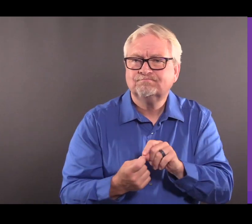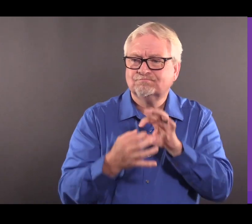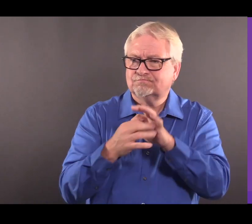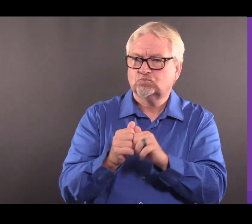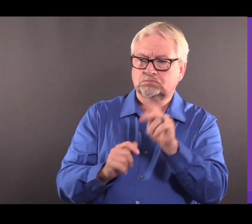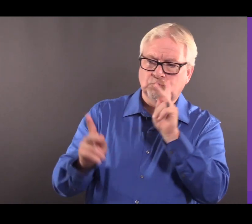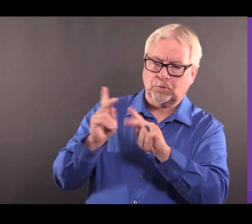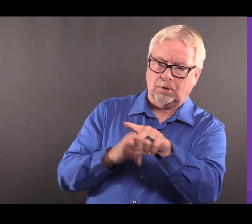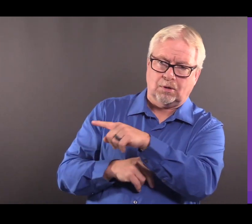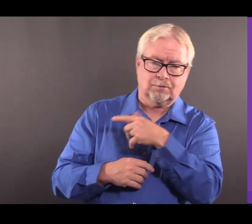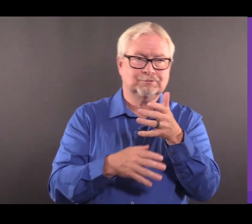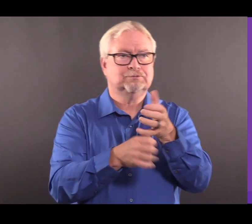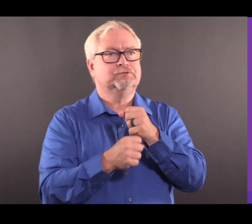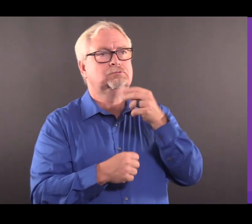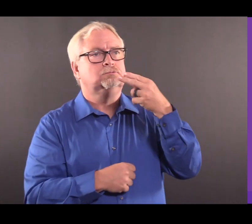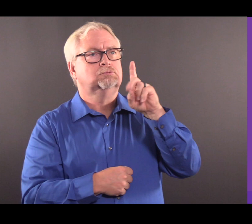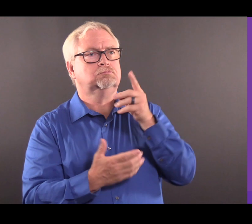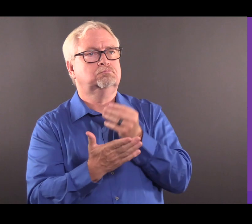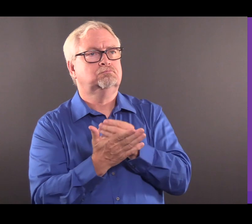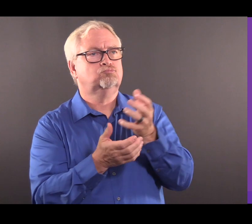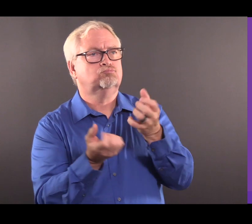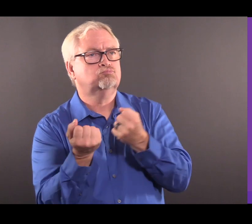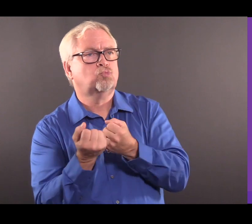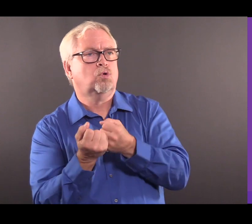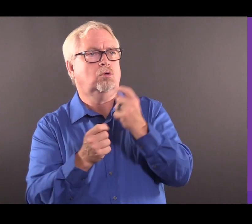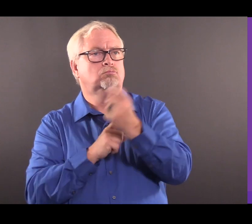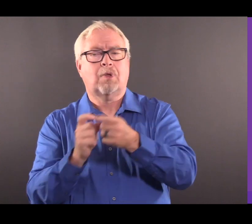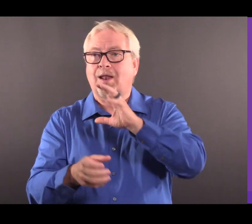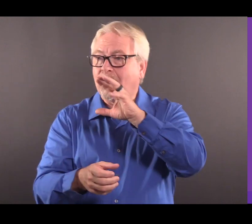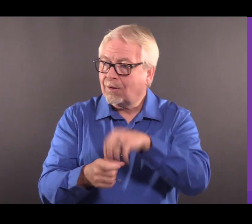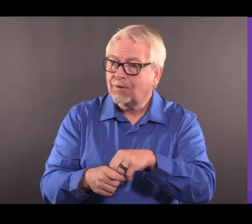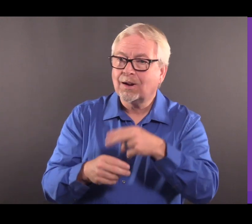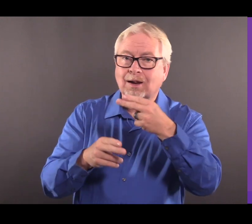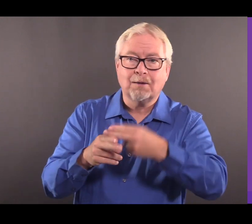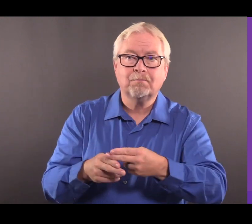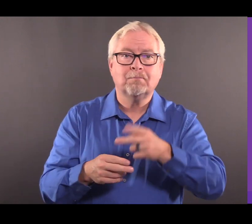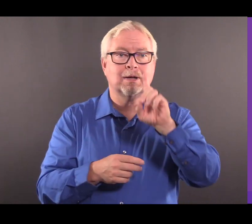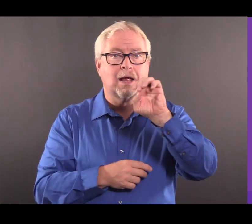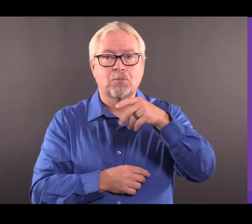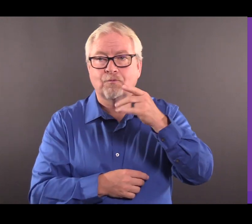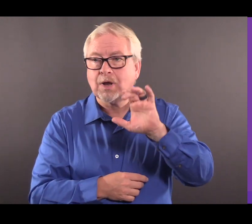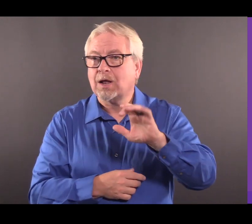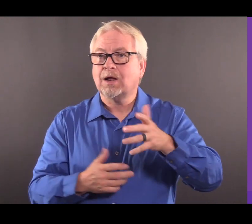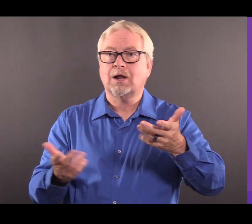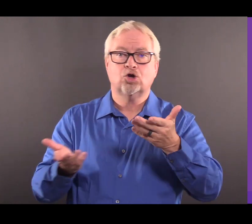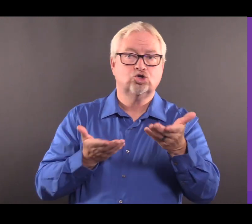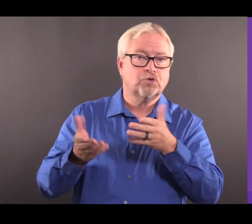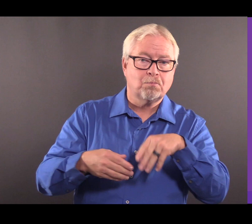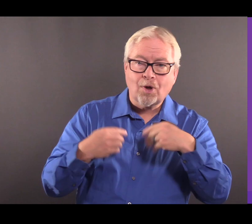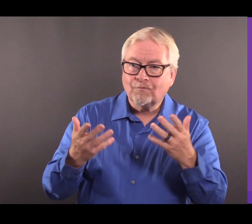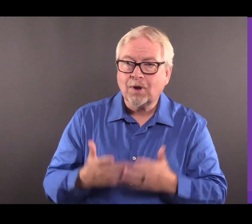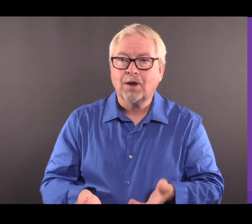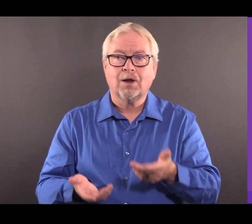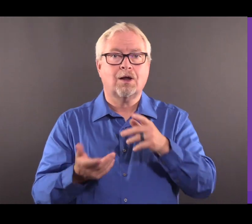seeking detailed information about the people who receive HUD support, including